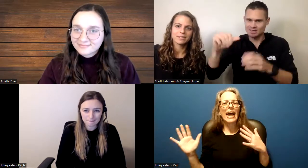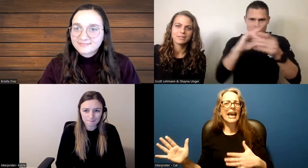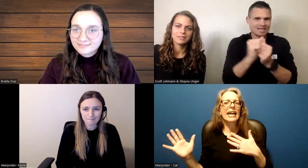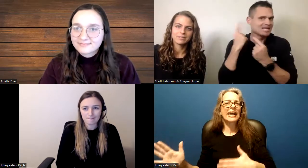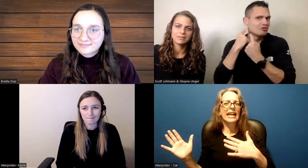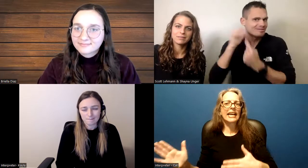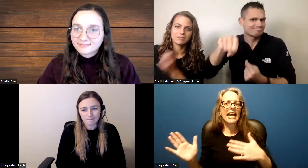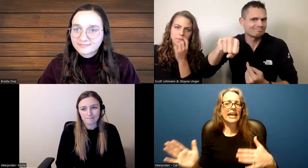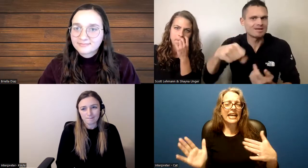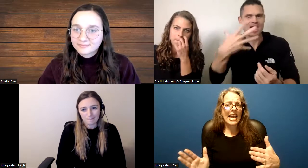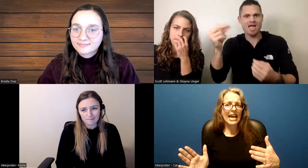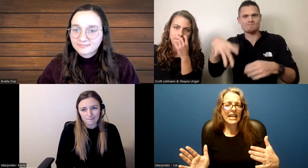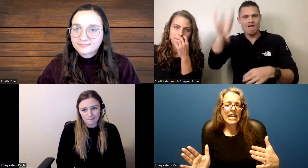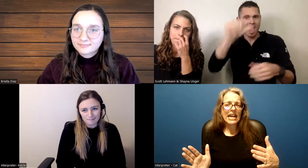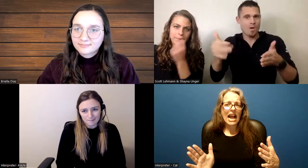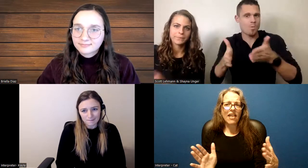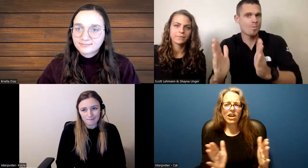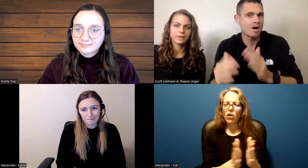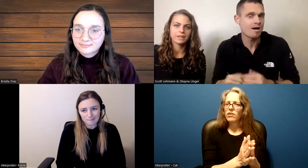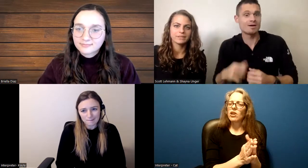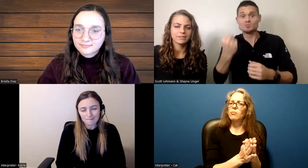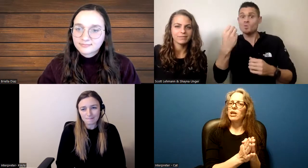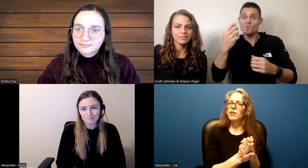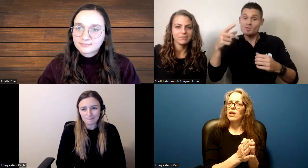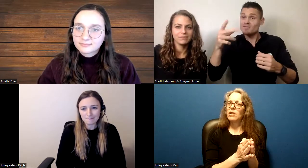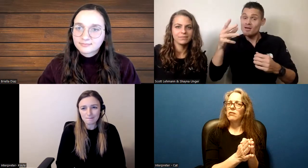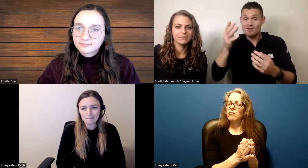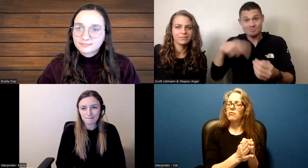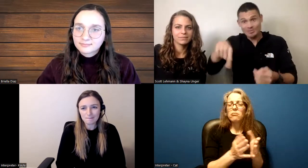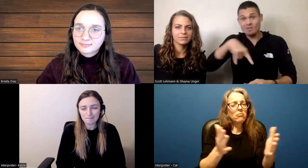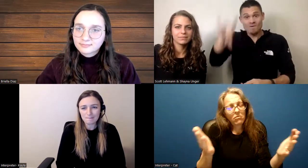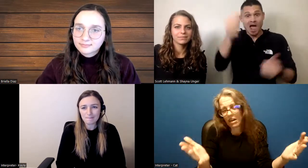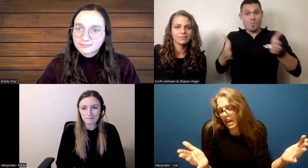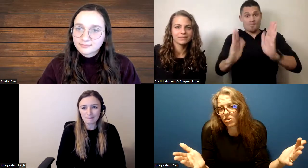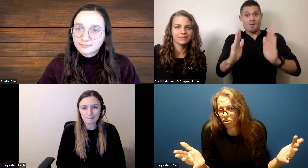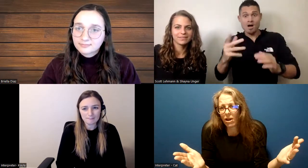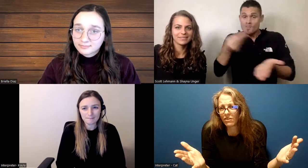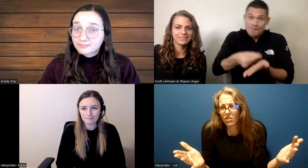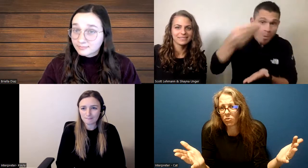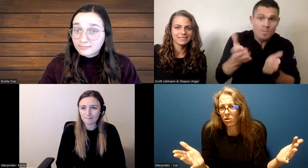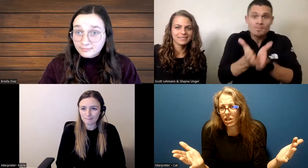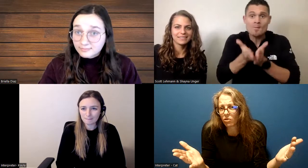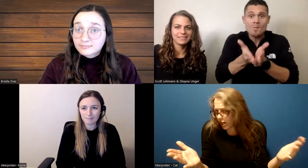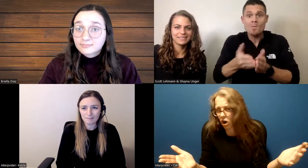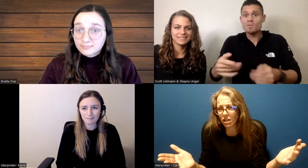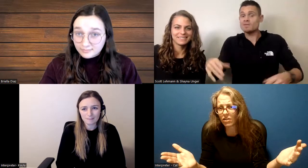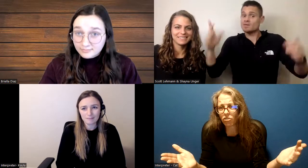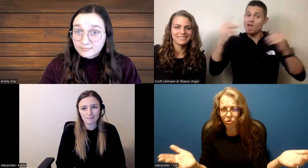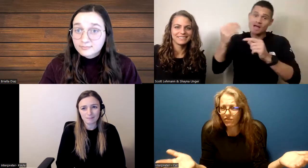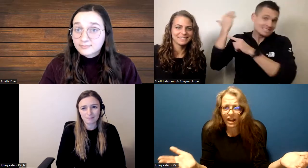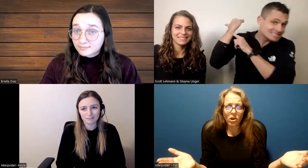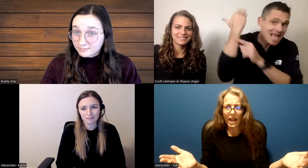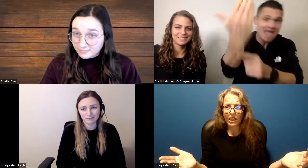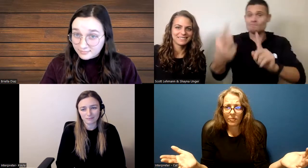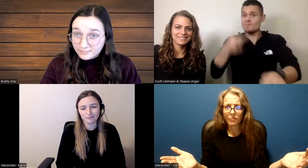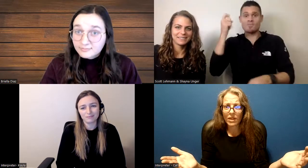told, I can, and then all of a sudden being said, yeah, you do have a disability. Regardless, you